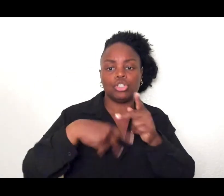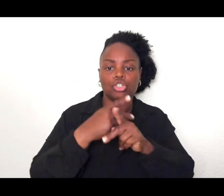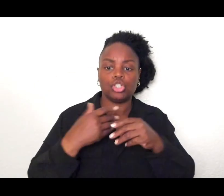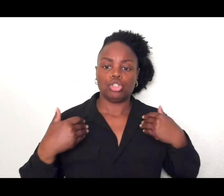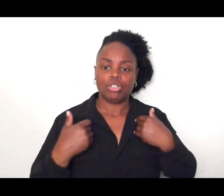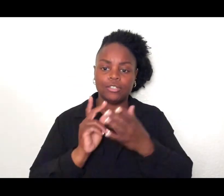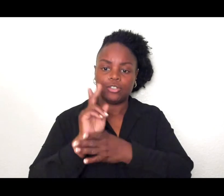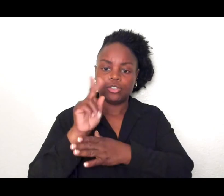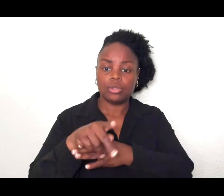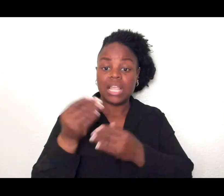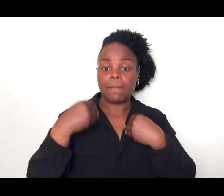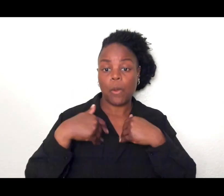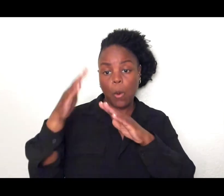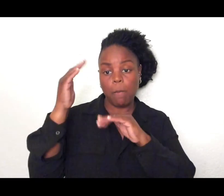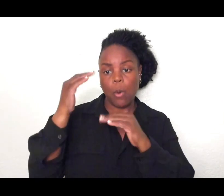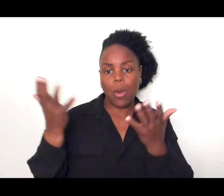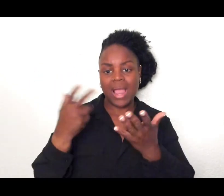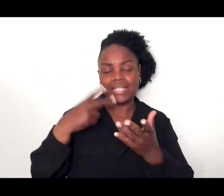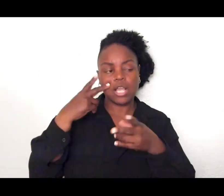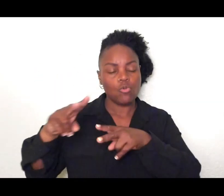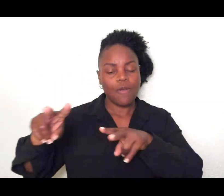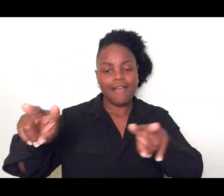I see people today,